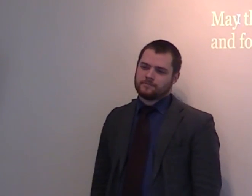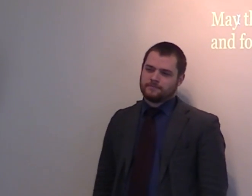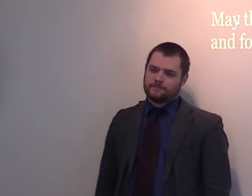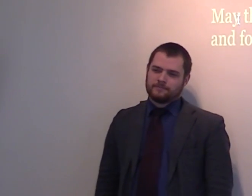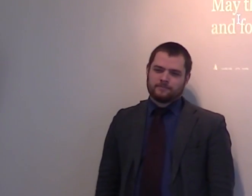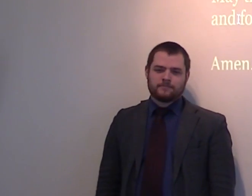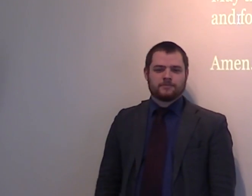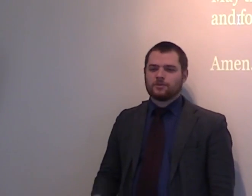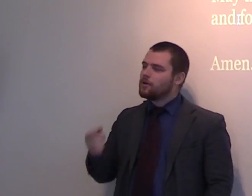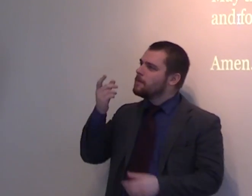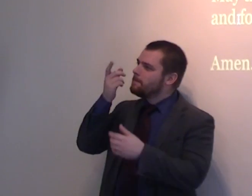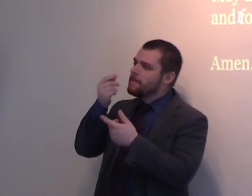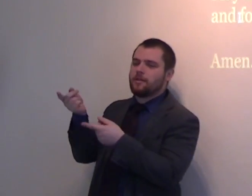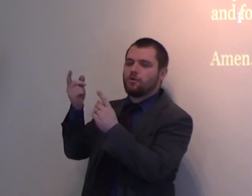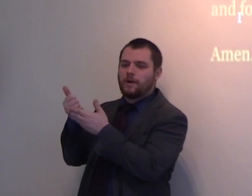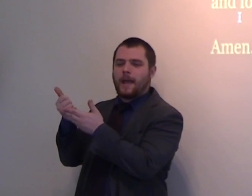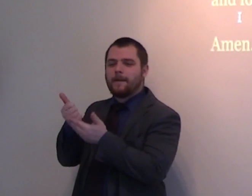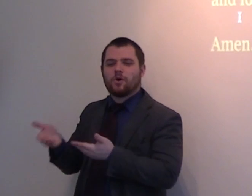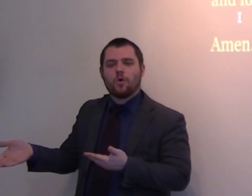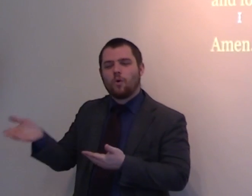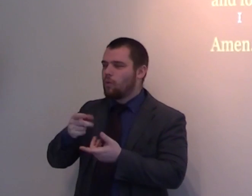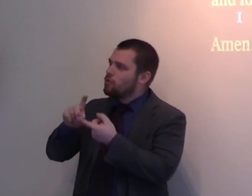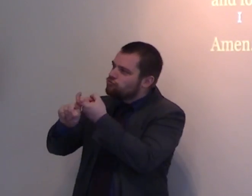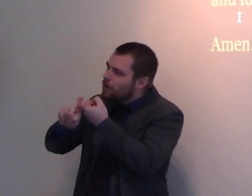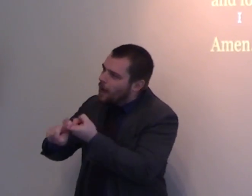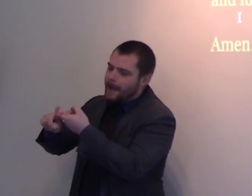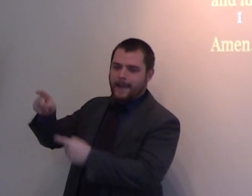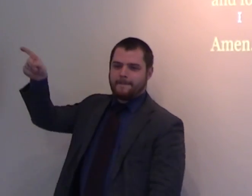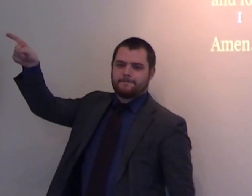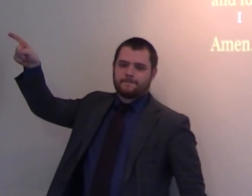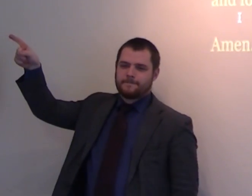May the Lord help us all to rely on Him and focus on Him.